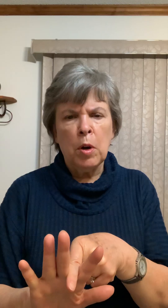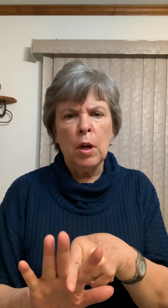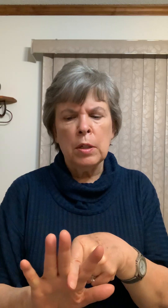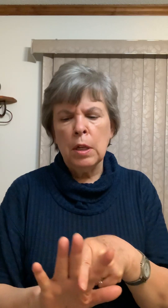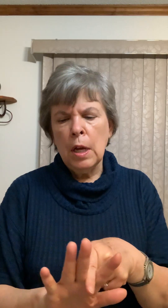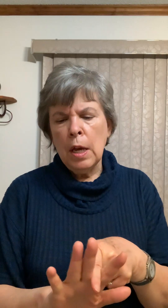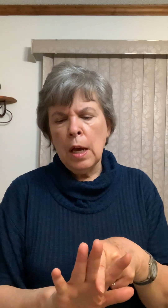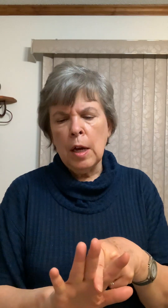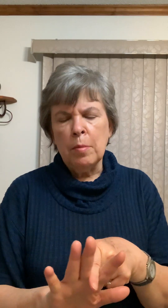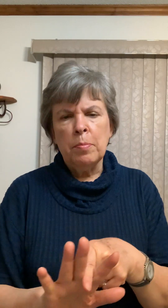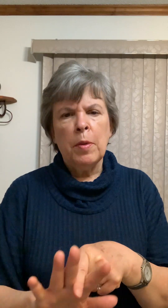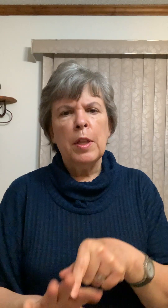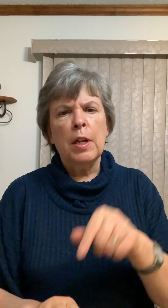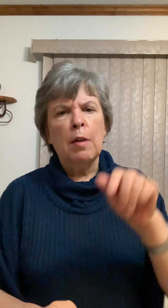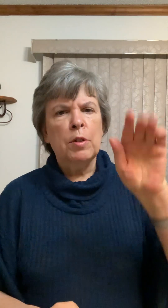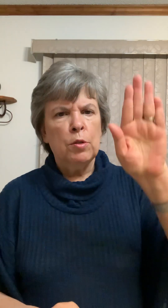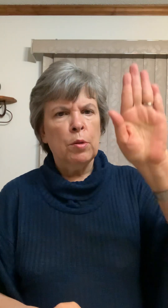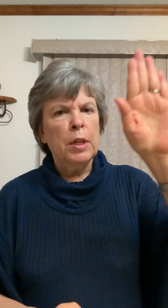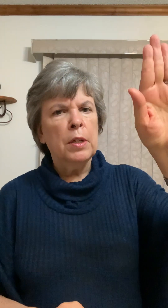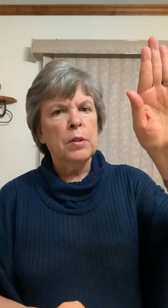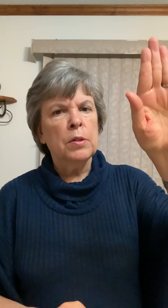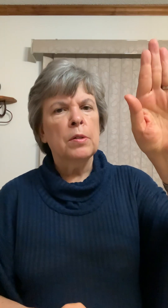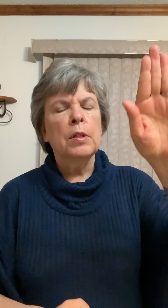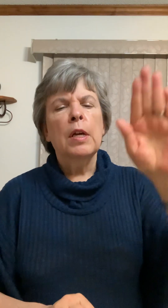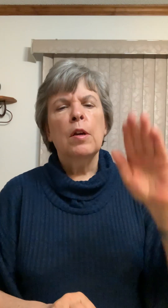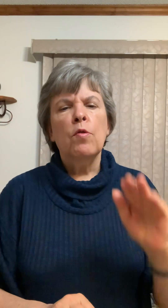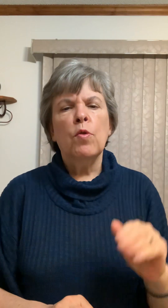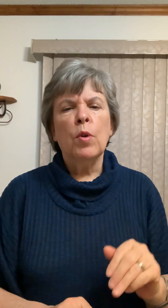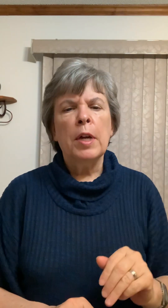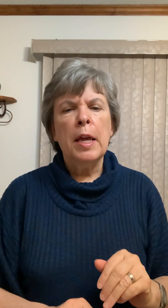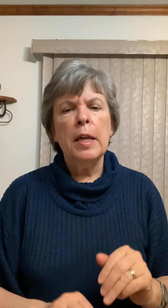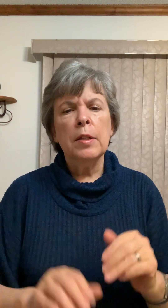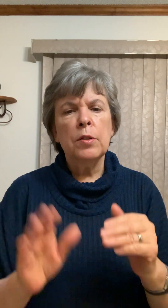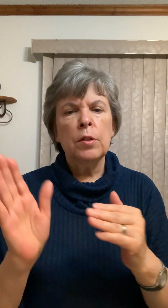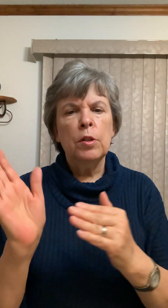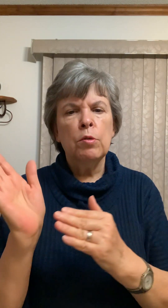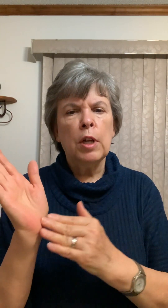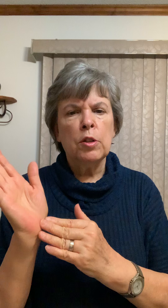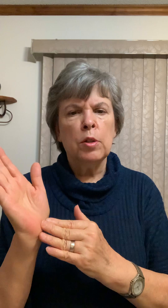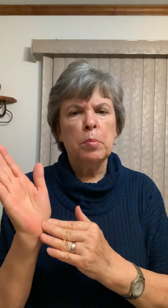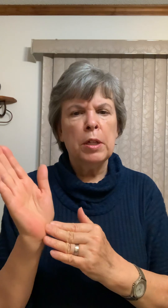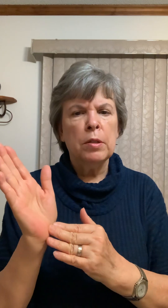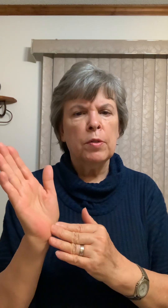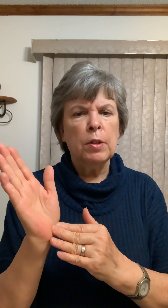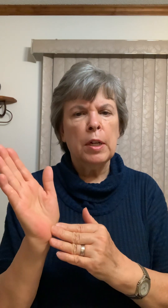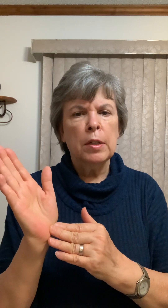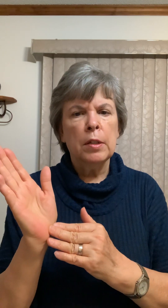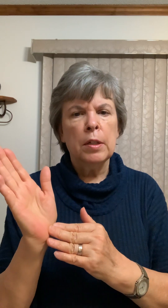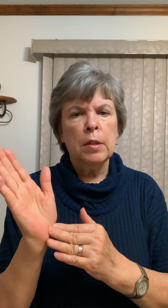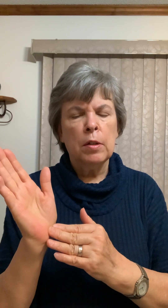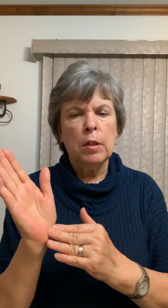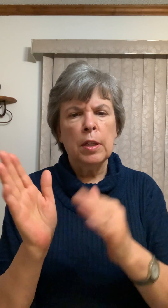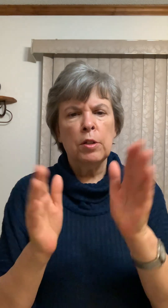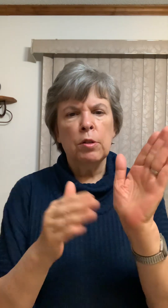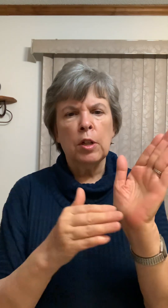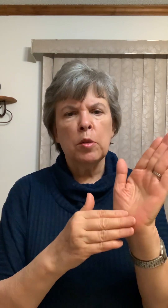upon. And then I would do his. For hands, you touch the base of your hand and then you touch the base